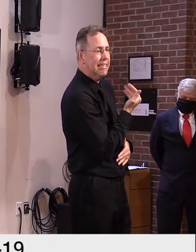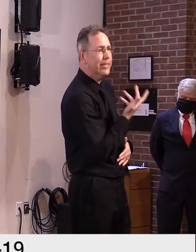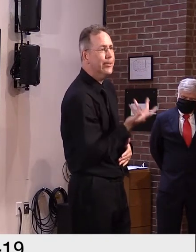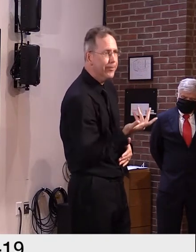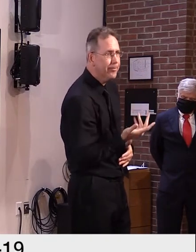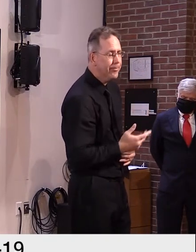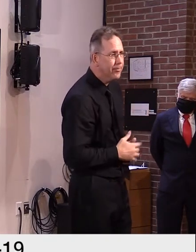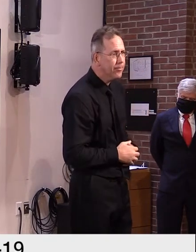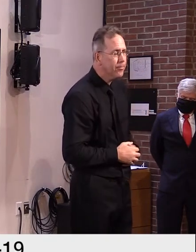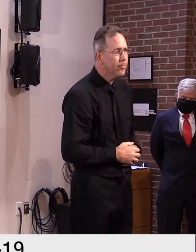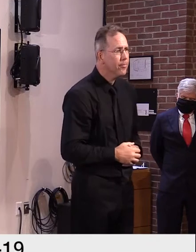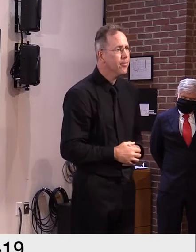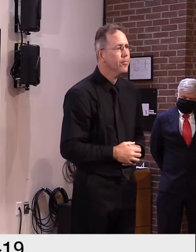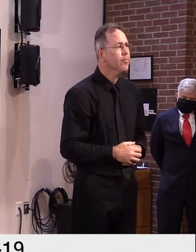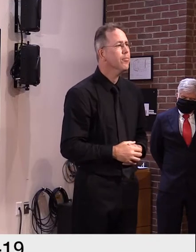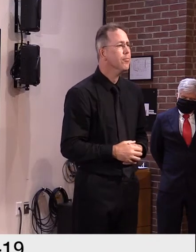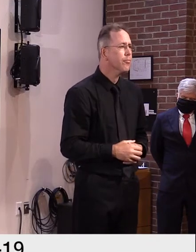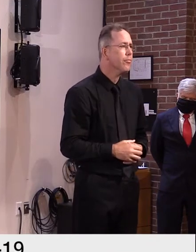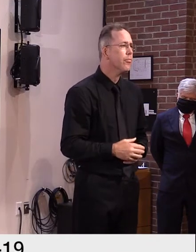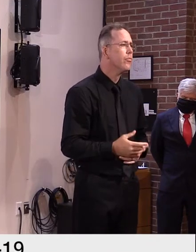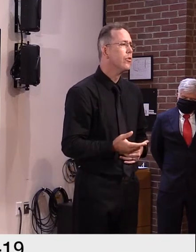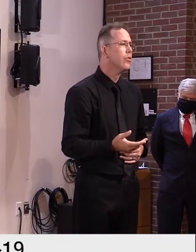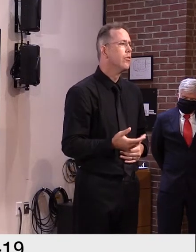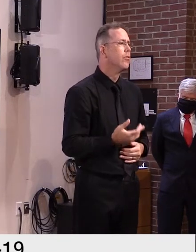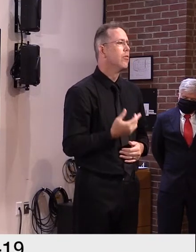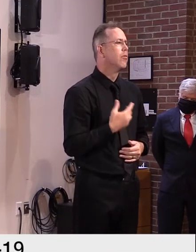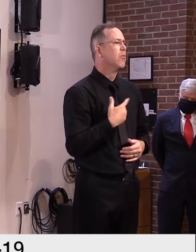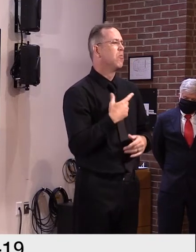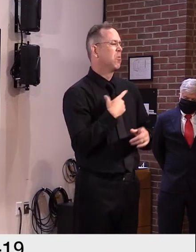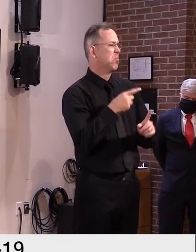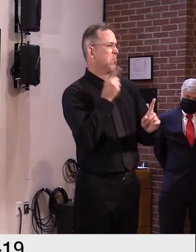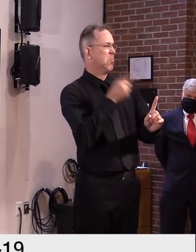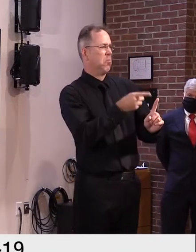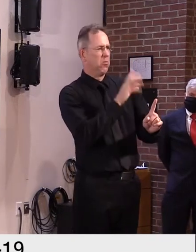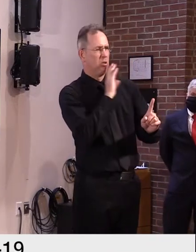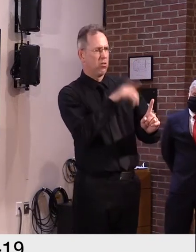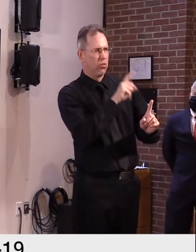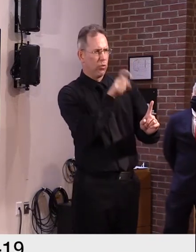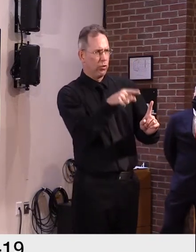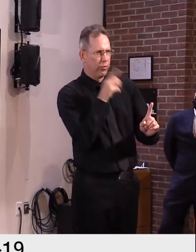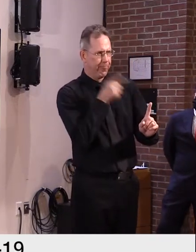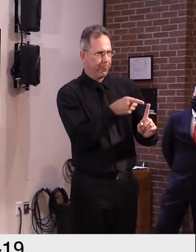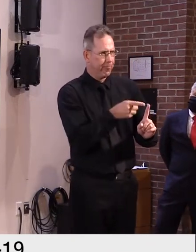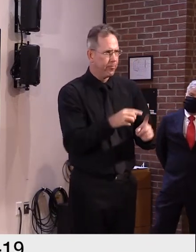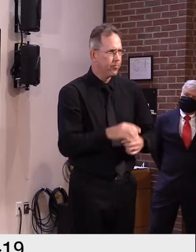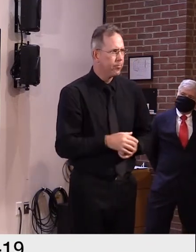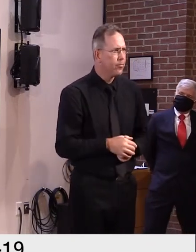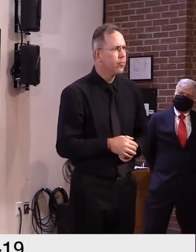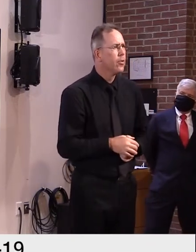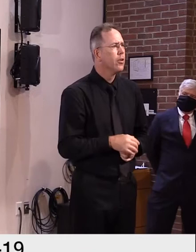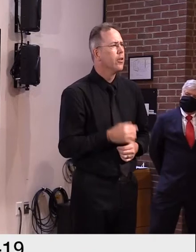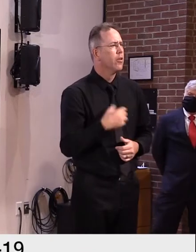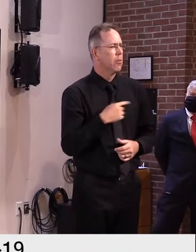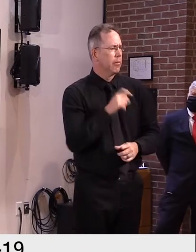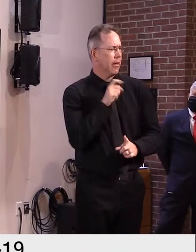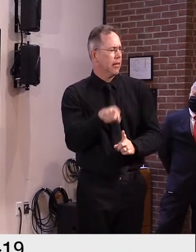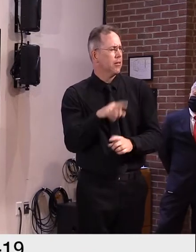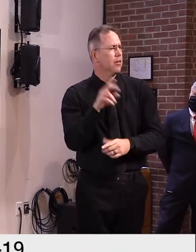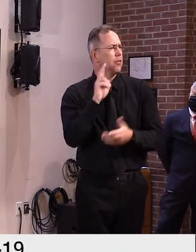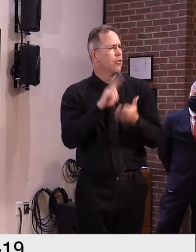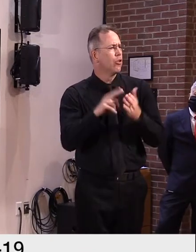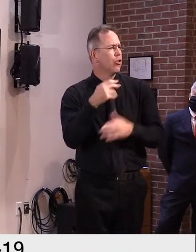But in direct response to your question, I may ask Secretary Curley to respond as